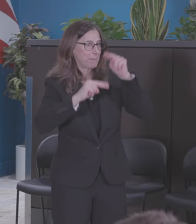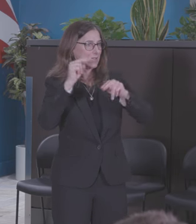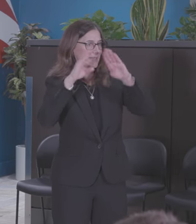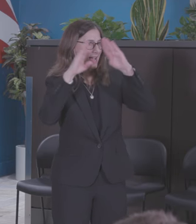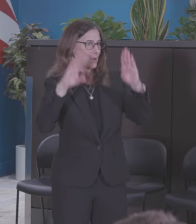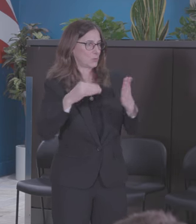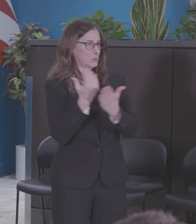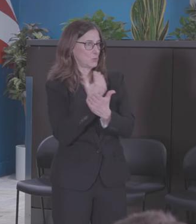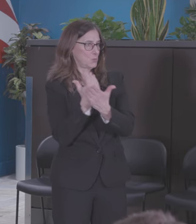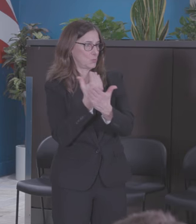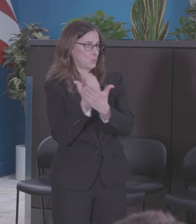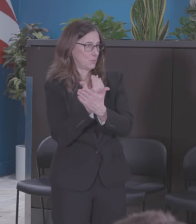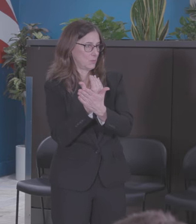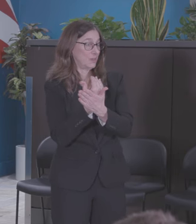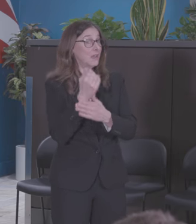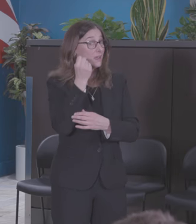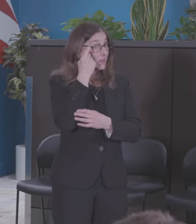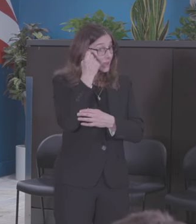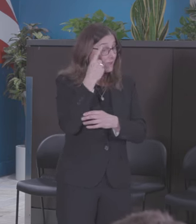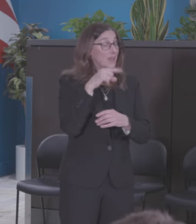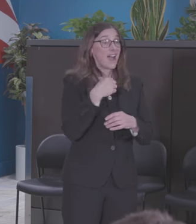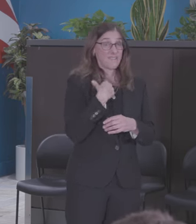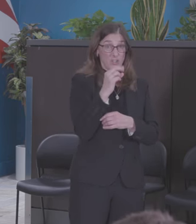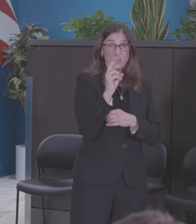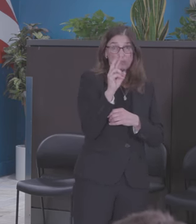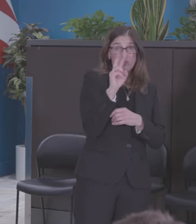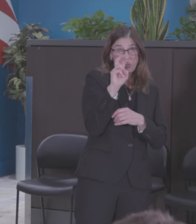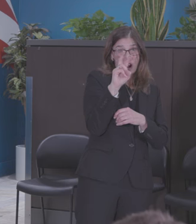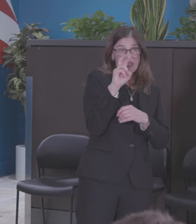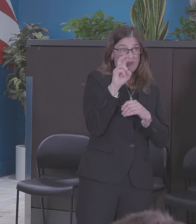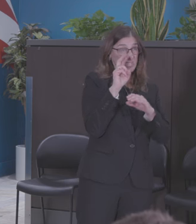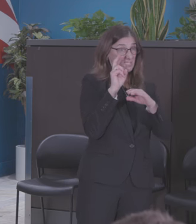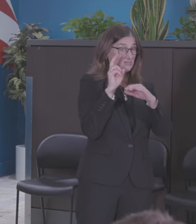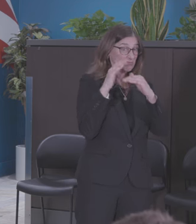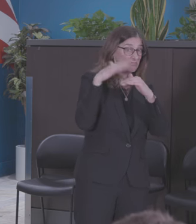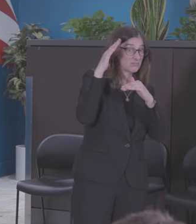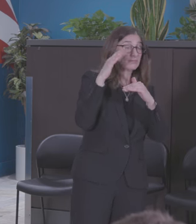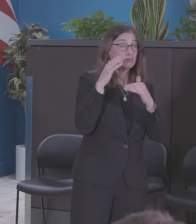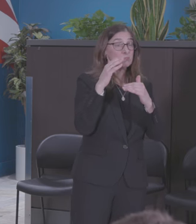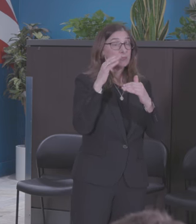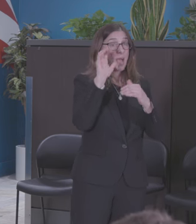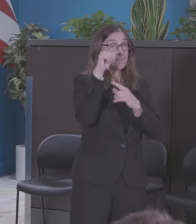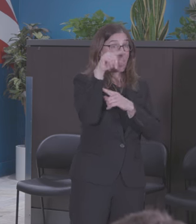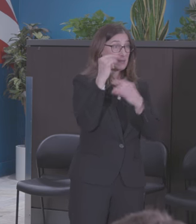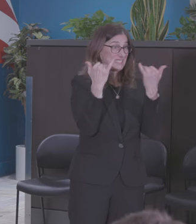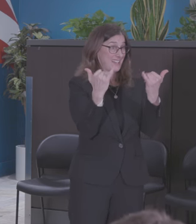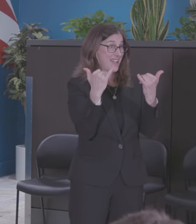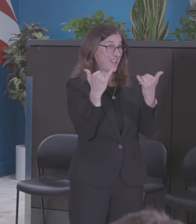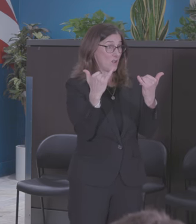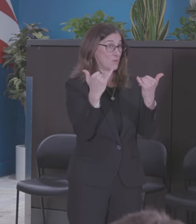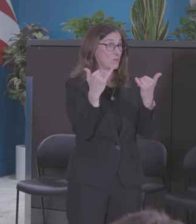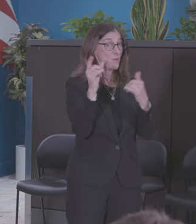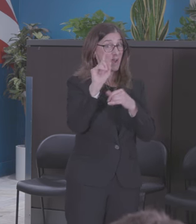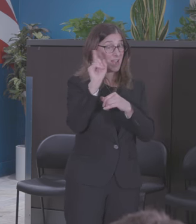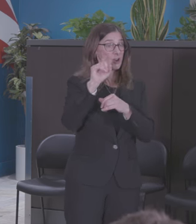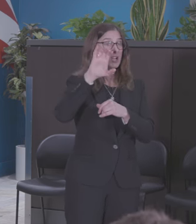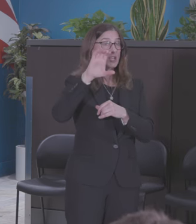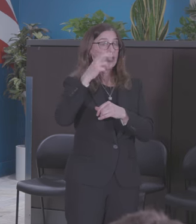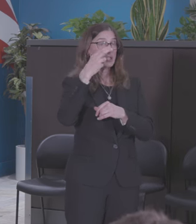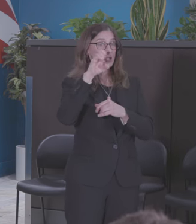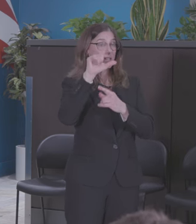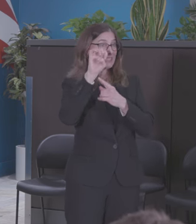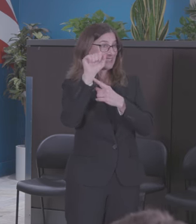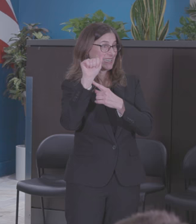I should say this is in addition to the 200 plus units right now that we are working on in Chelsea to build veteran preference